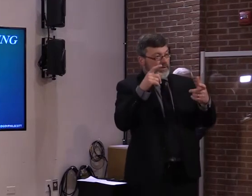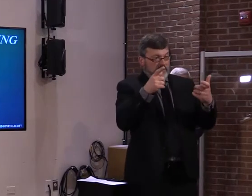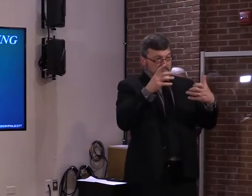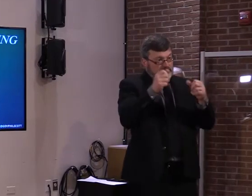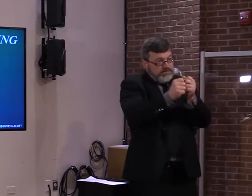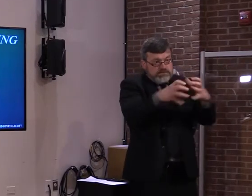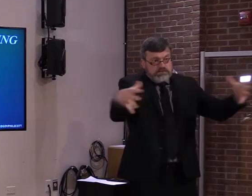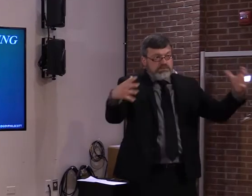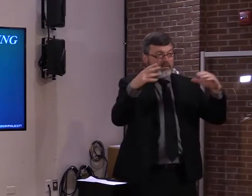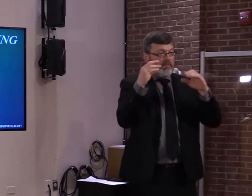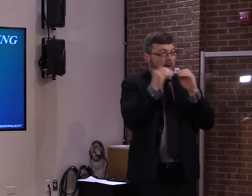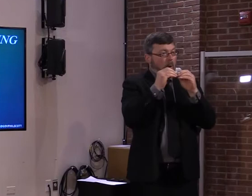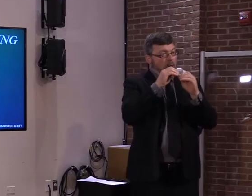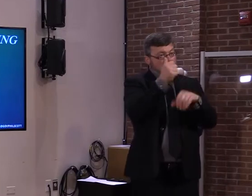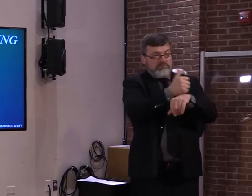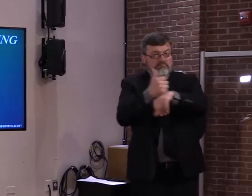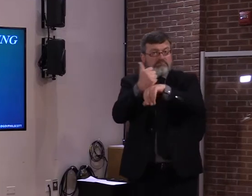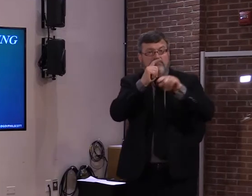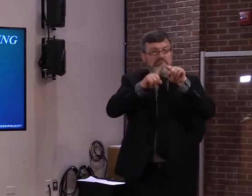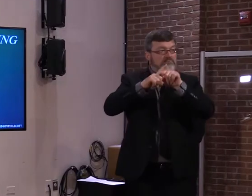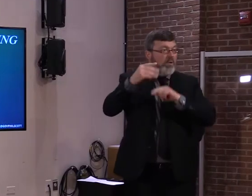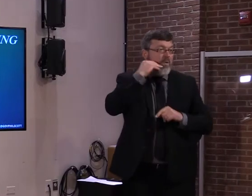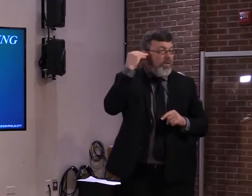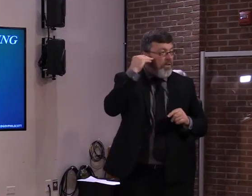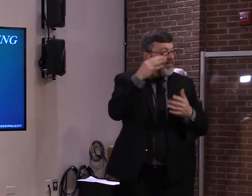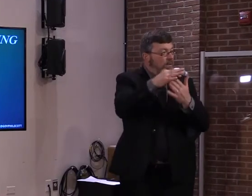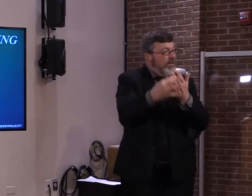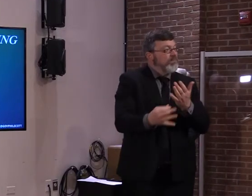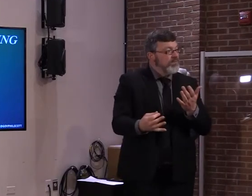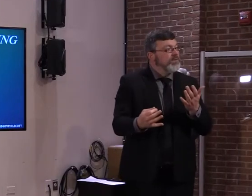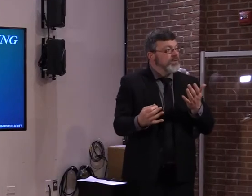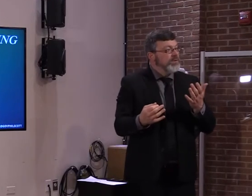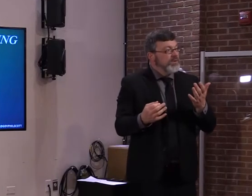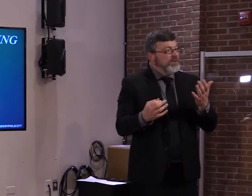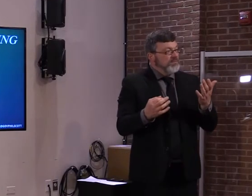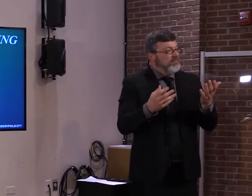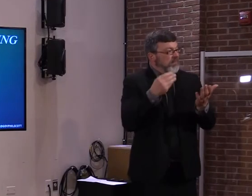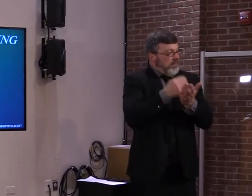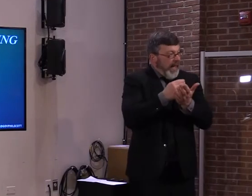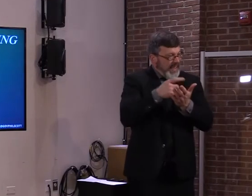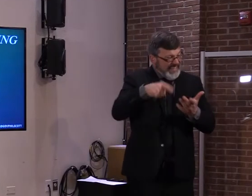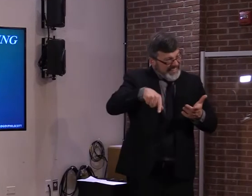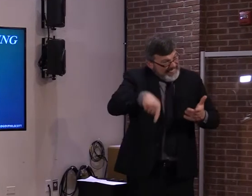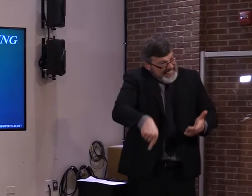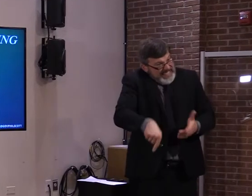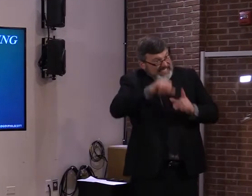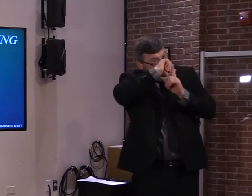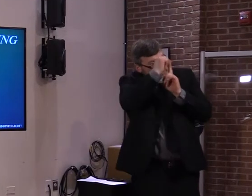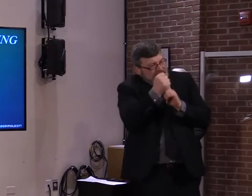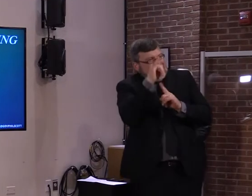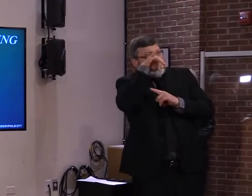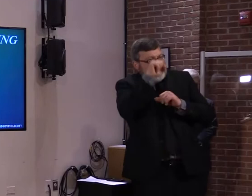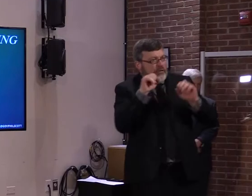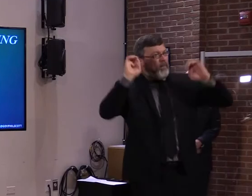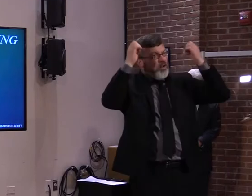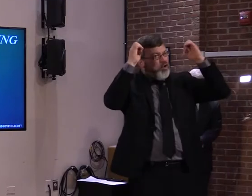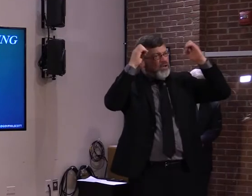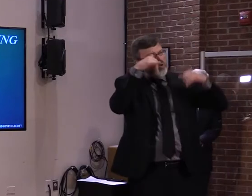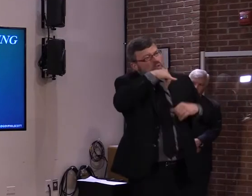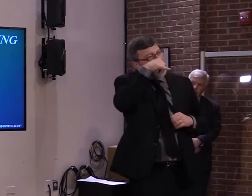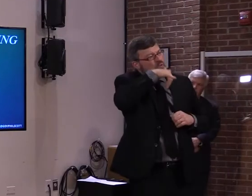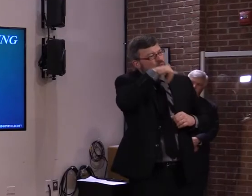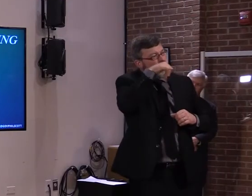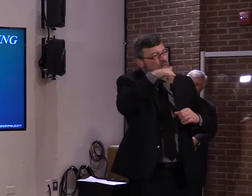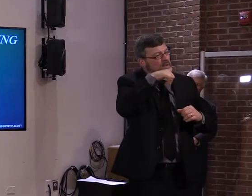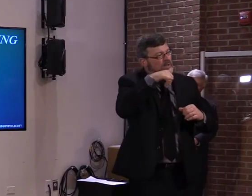this is an emergency situation, as we all perceive it, we need to pave a way for that to happen. And we're going to